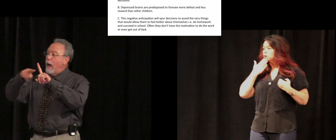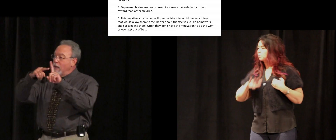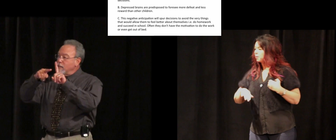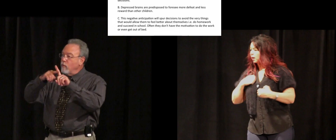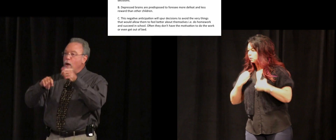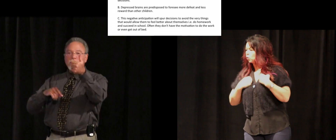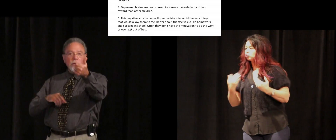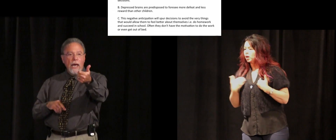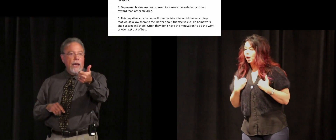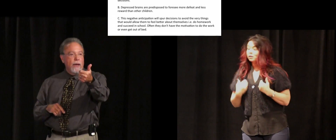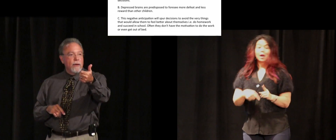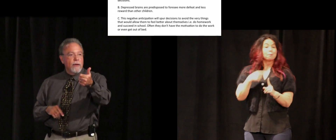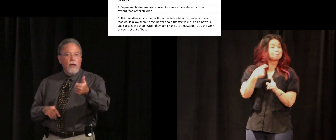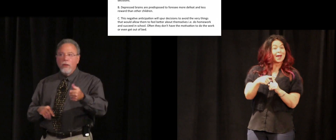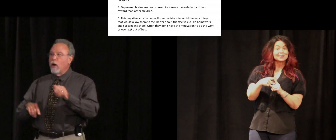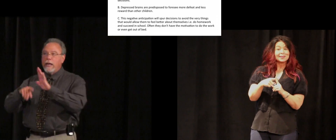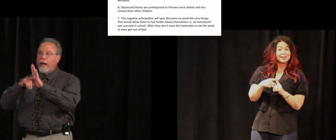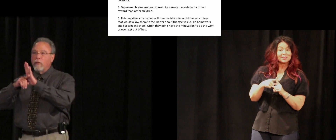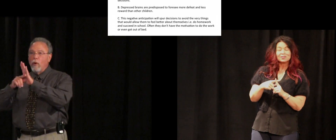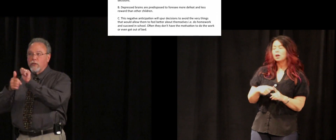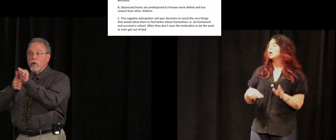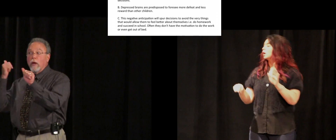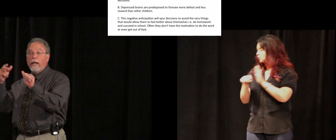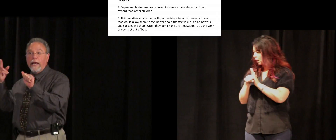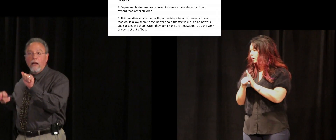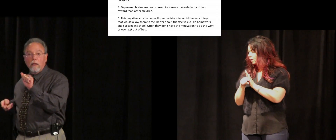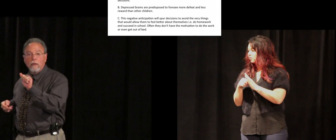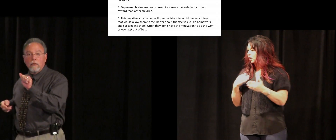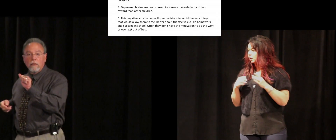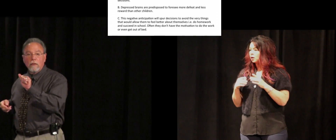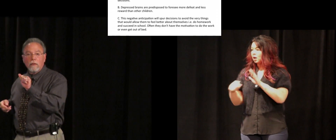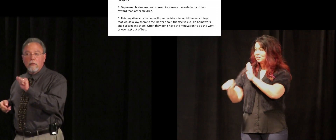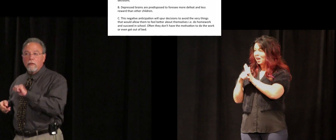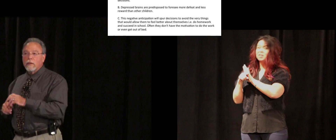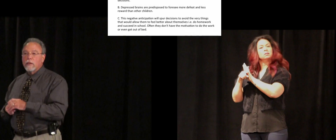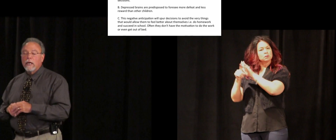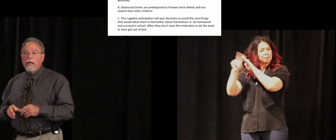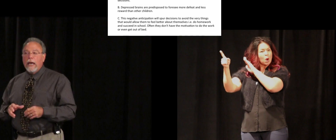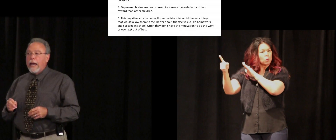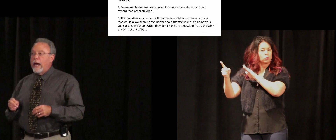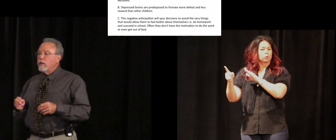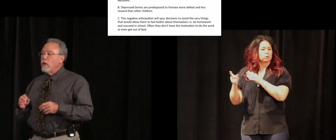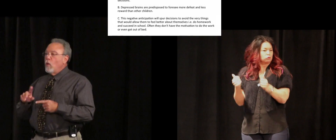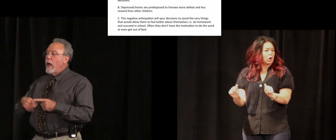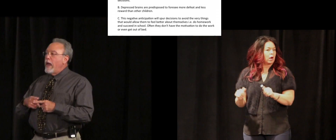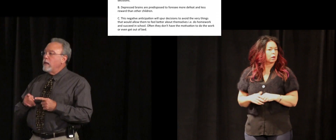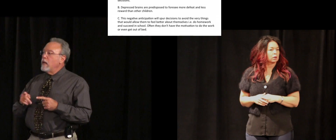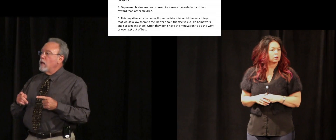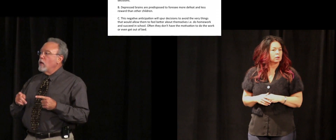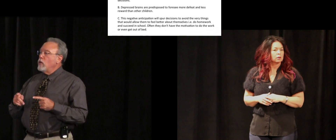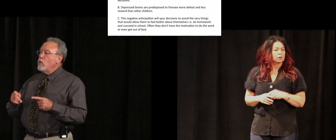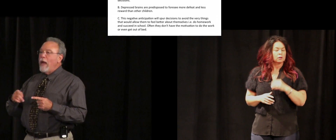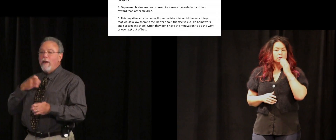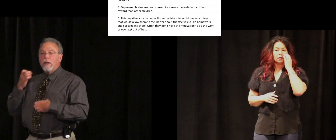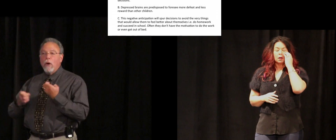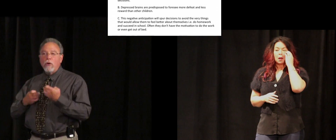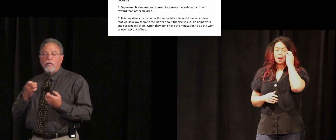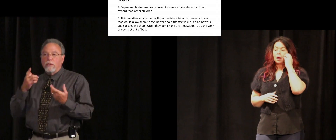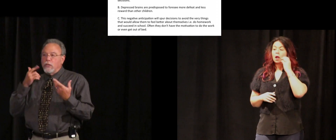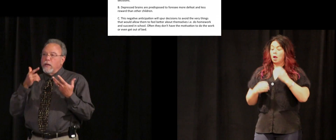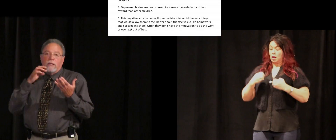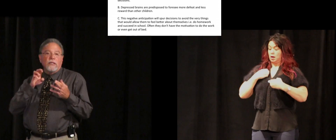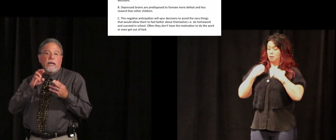not perfect, but I have never found an instance where there's been an emotional problem, a mental health issue, and it's 1